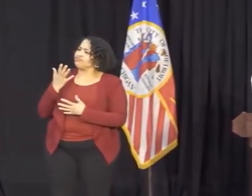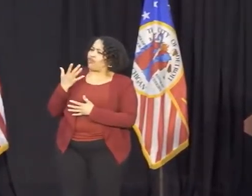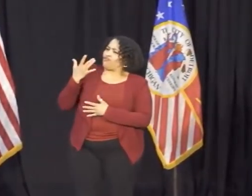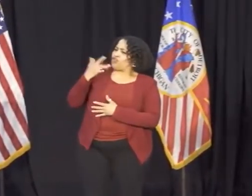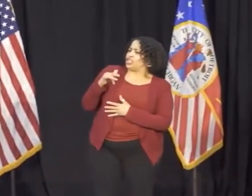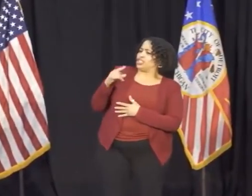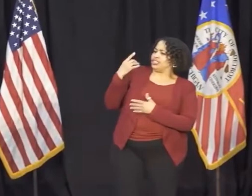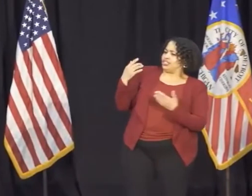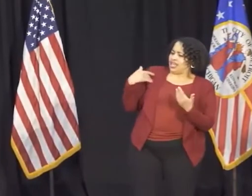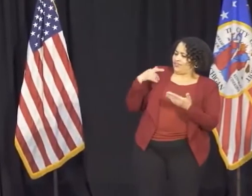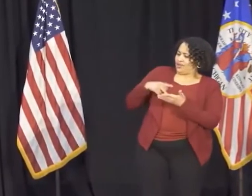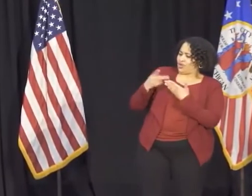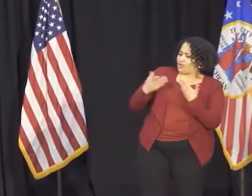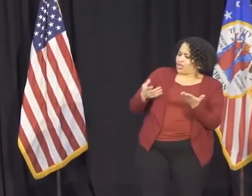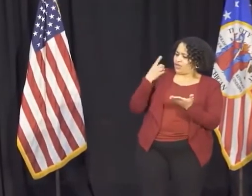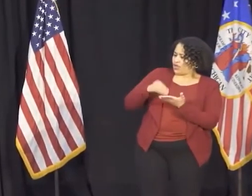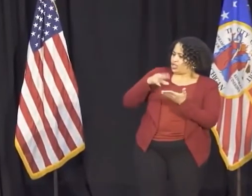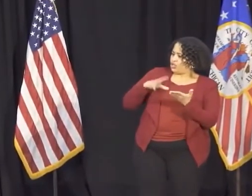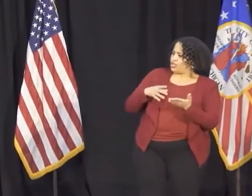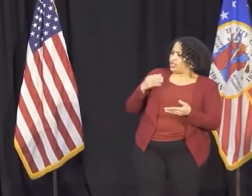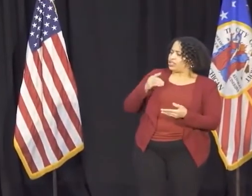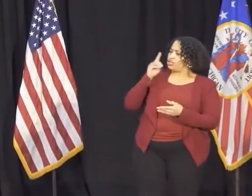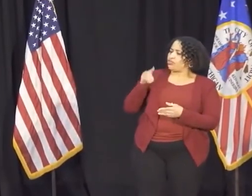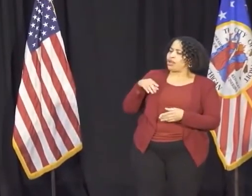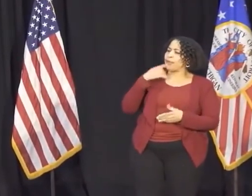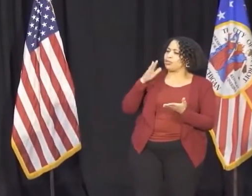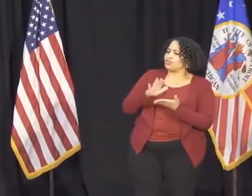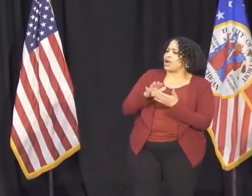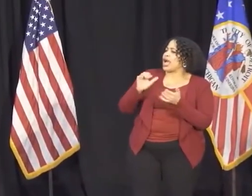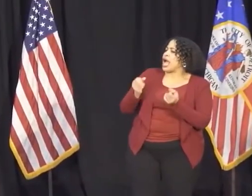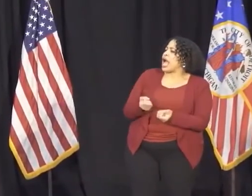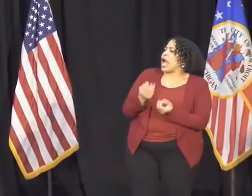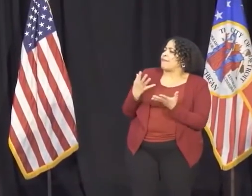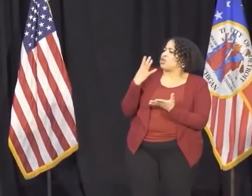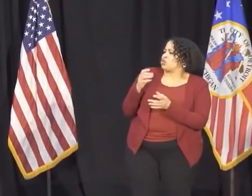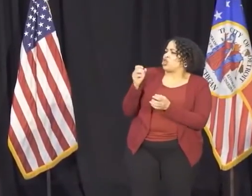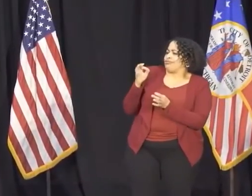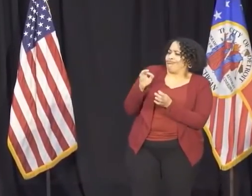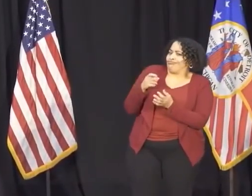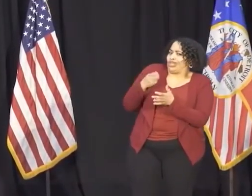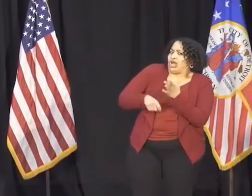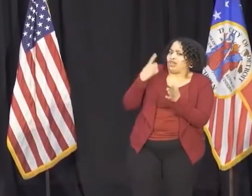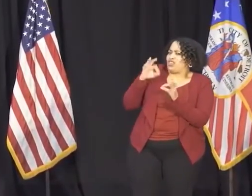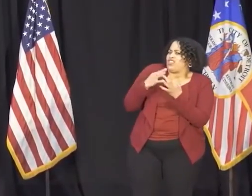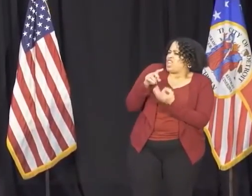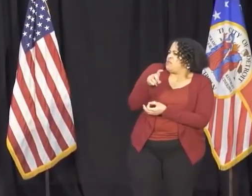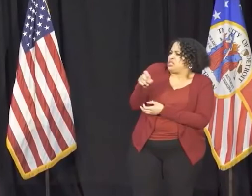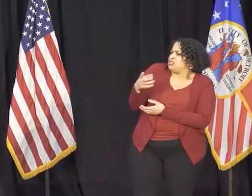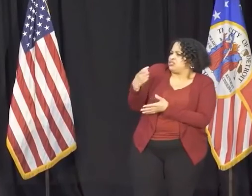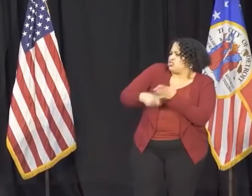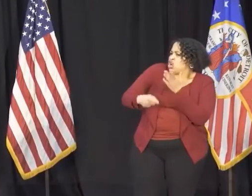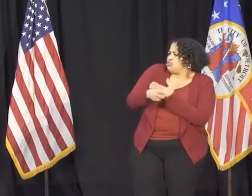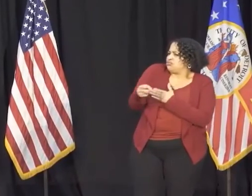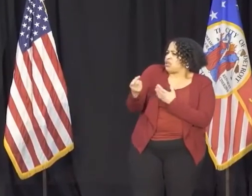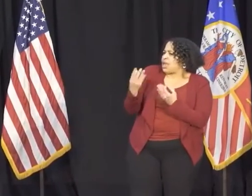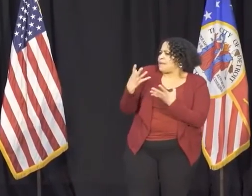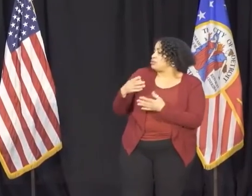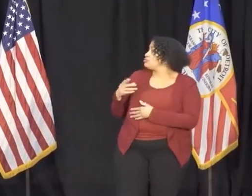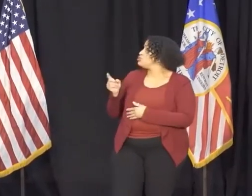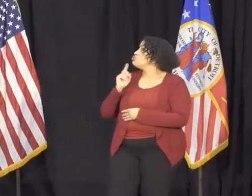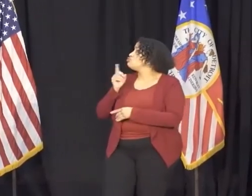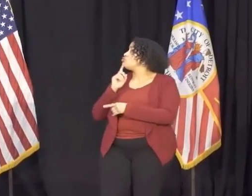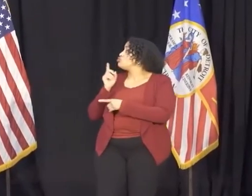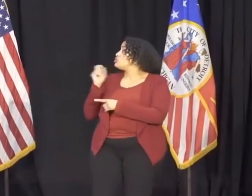here for students in Detroit public schools, and how much would this cost for the families? Sure.